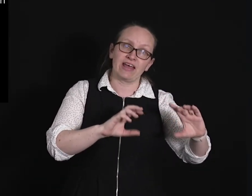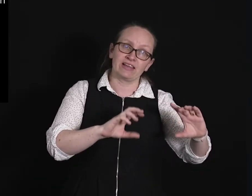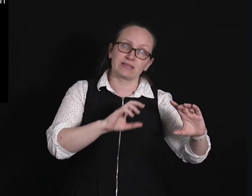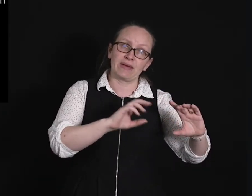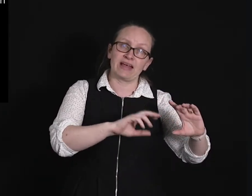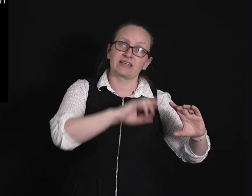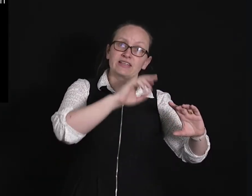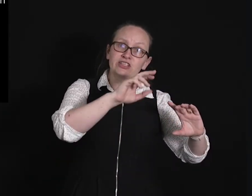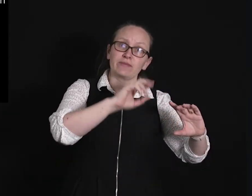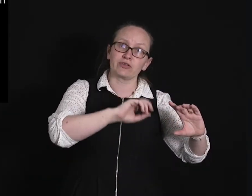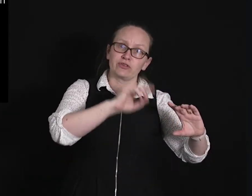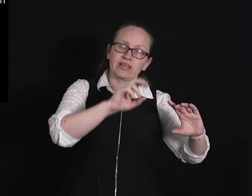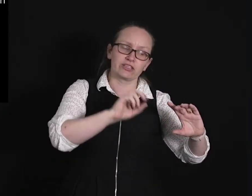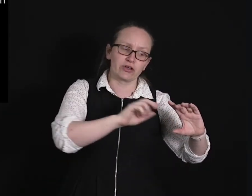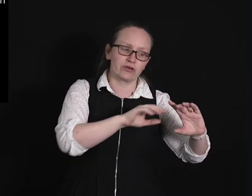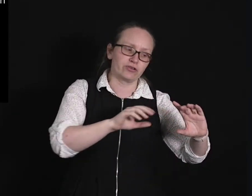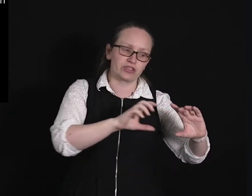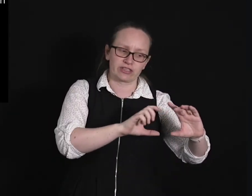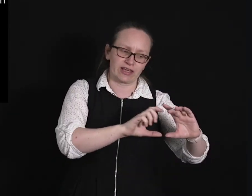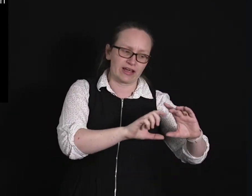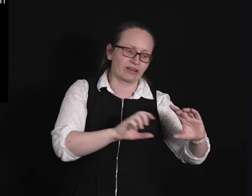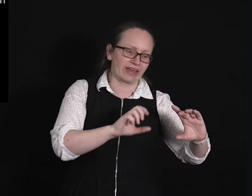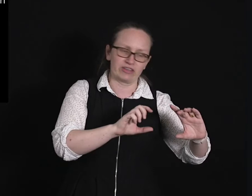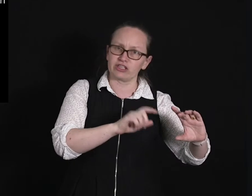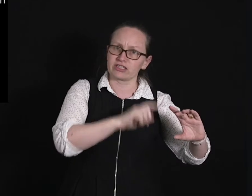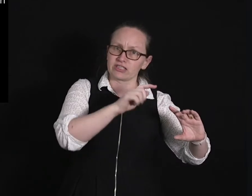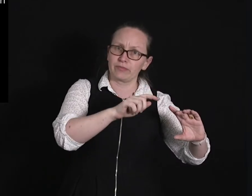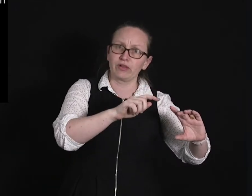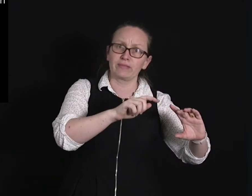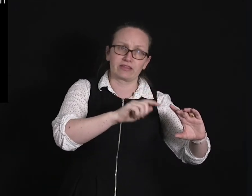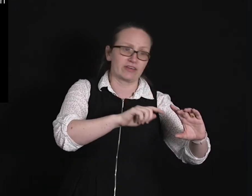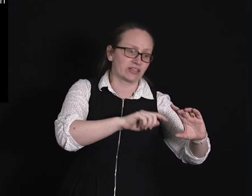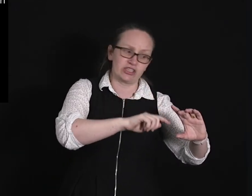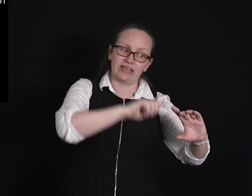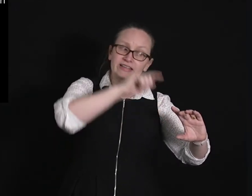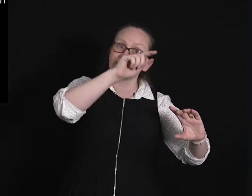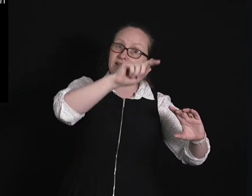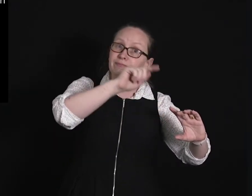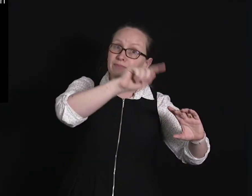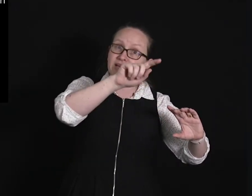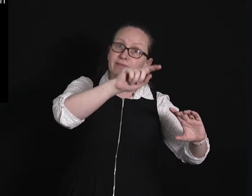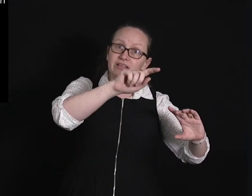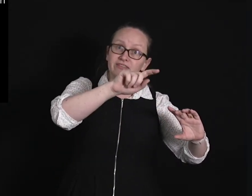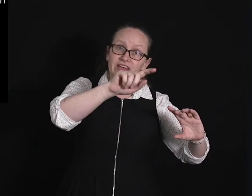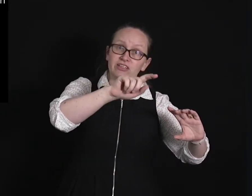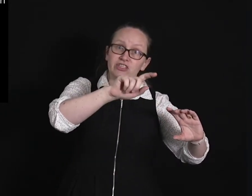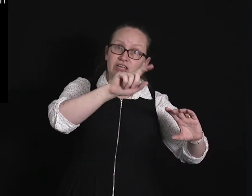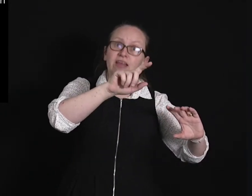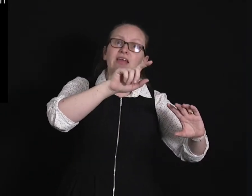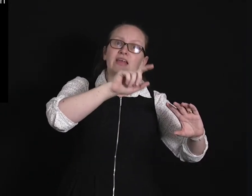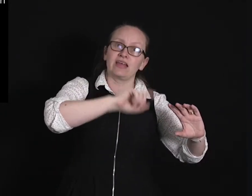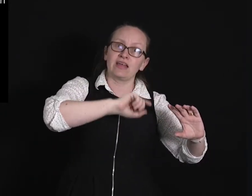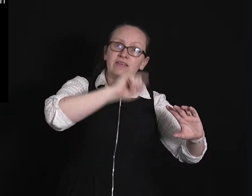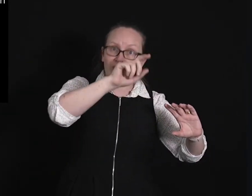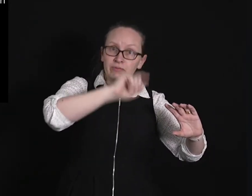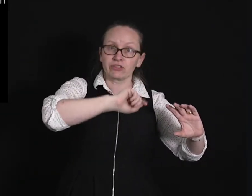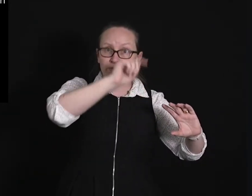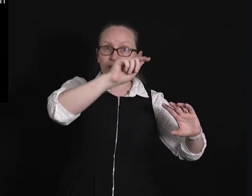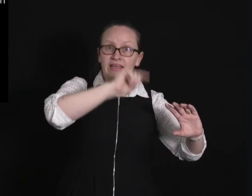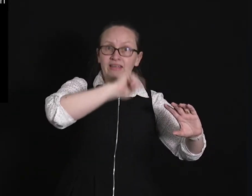valence band can jump to, they can't get just a small amount of energy, they need to get a big amount of energy if they want to be